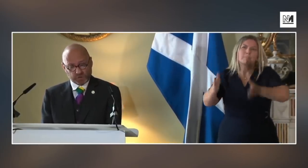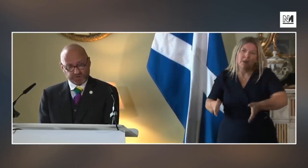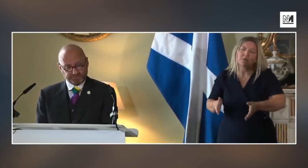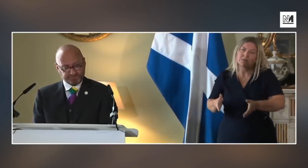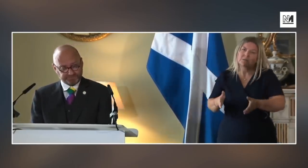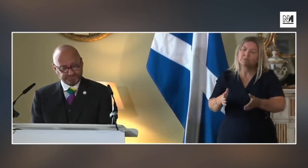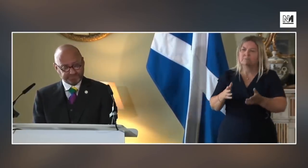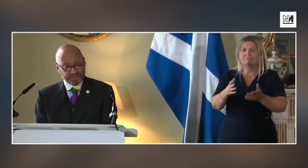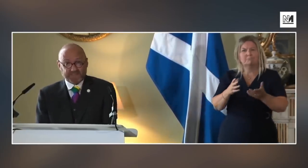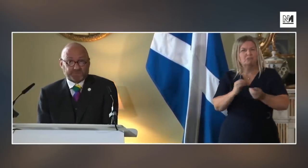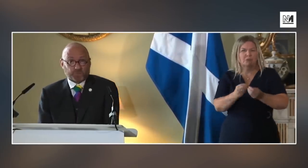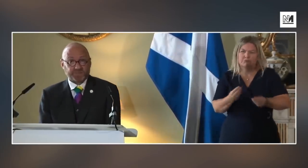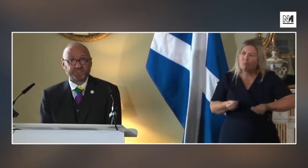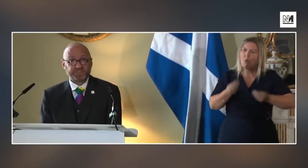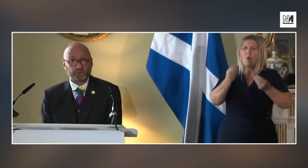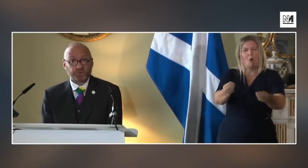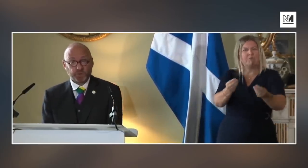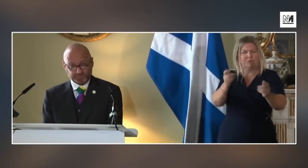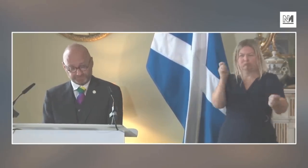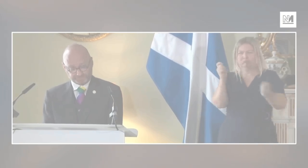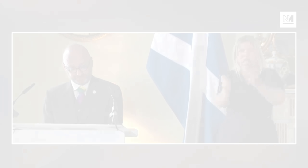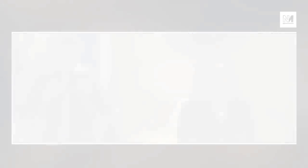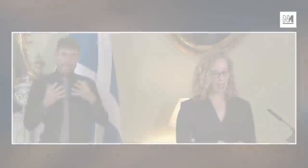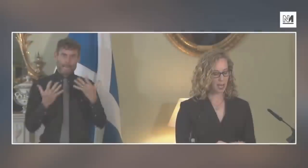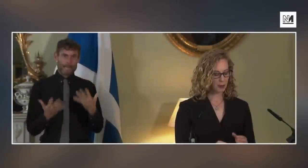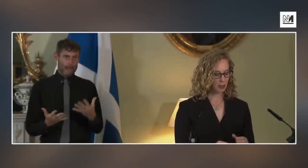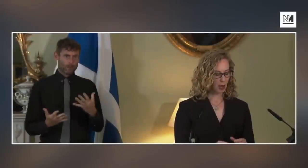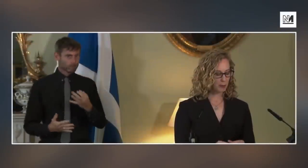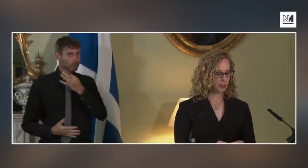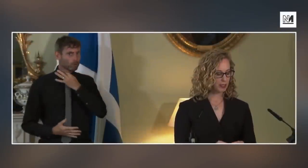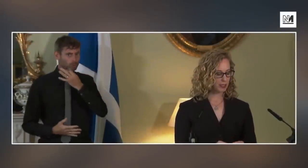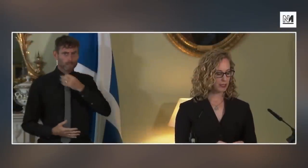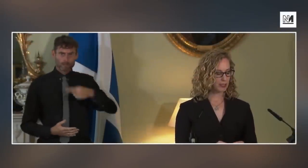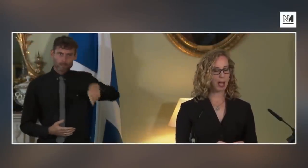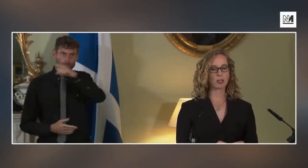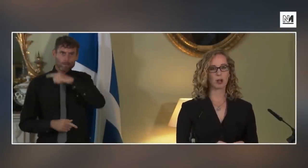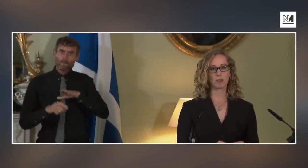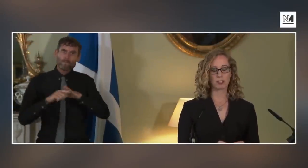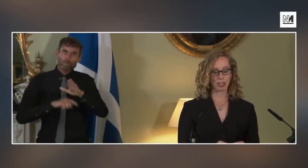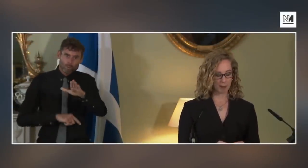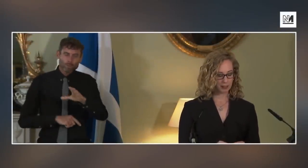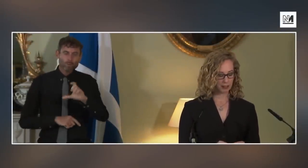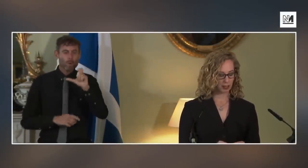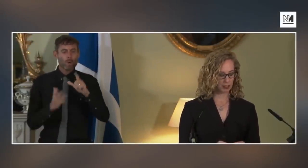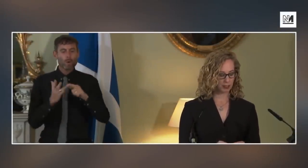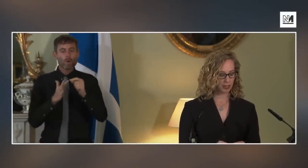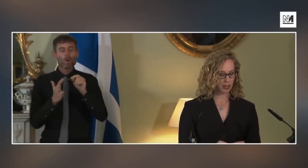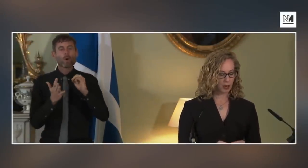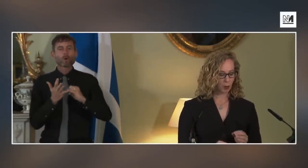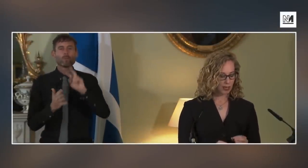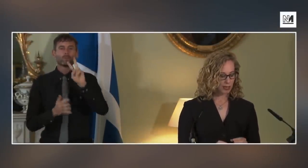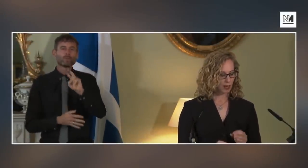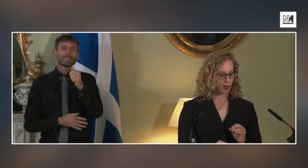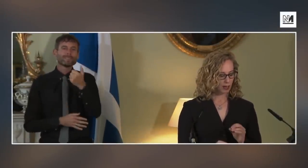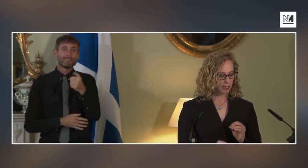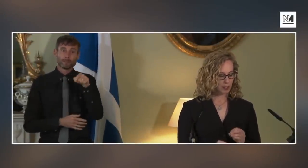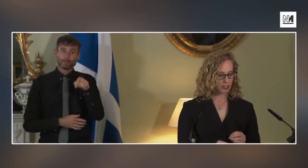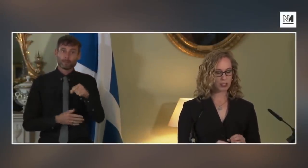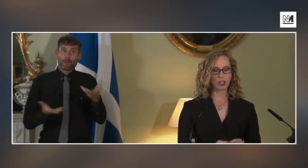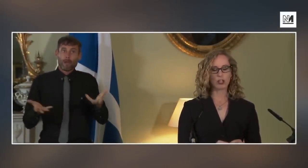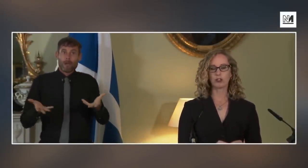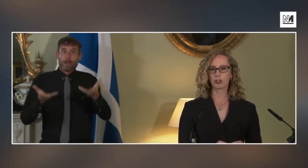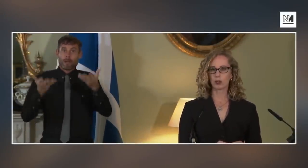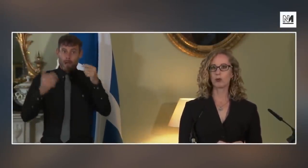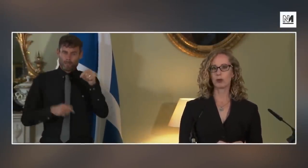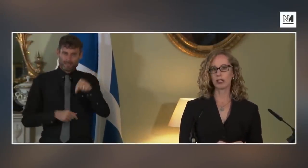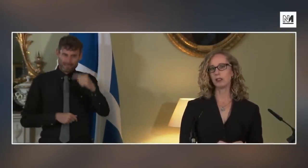of Scotland. And that's what this deal will do. And with the COP26 climate conference coming to Scotland, we are in a